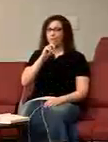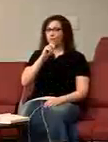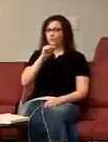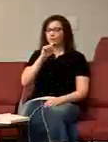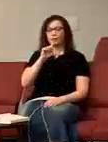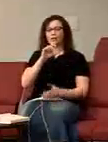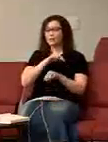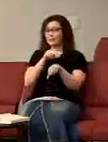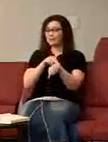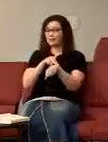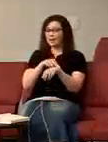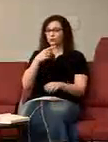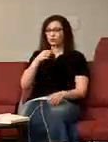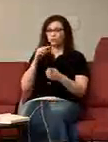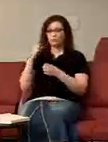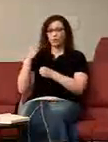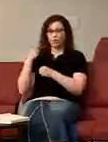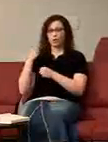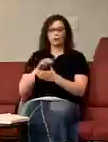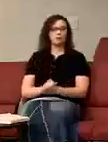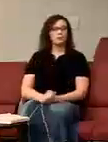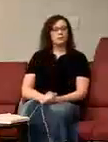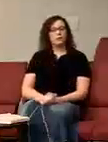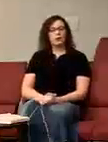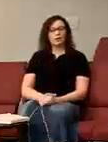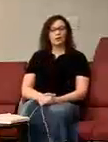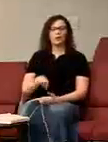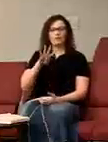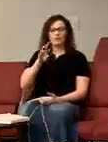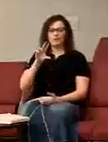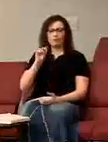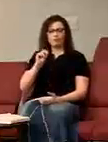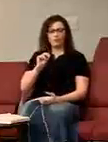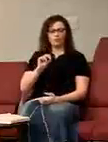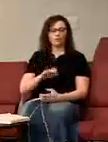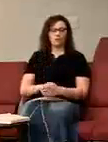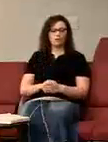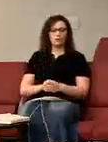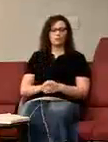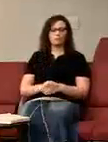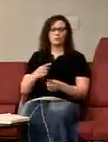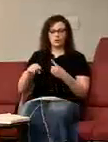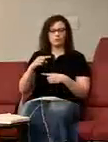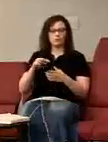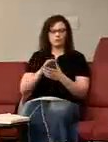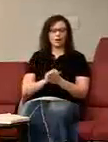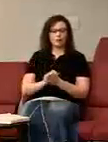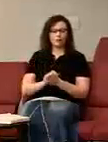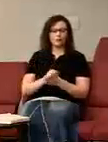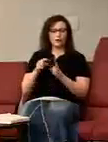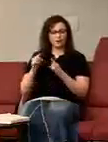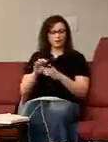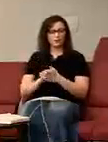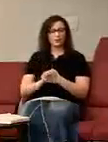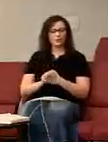done. Well, we never were. 4:30 would come around, and everything's messed up. And so you have to assign these guys to do this and that through the week,